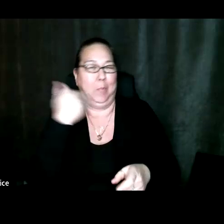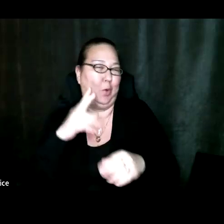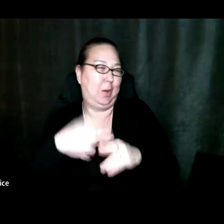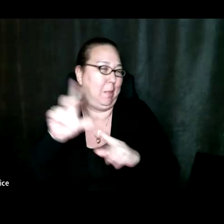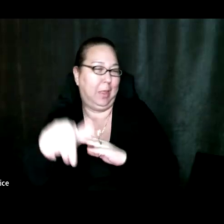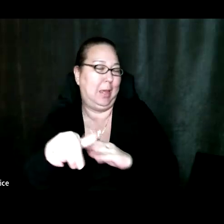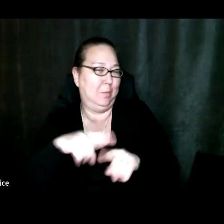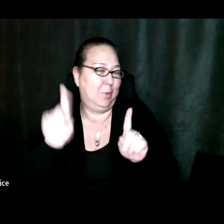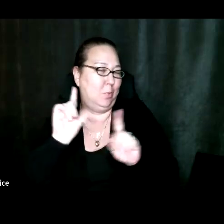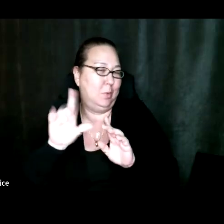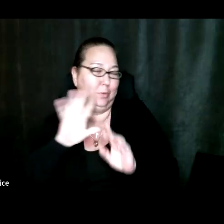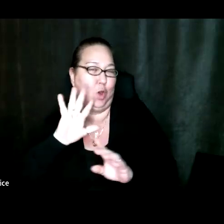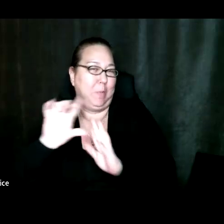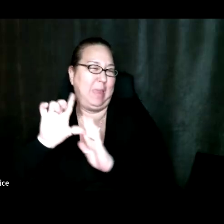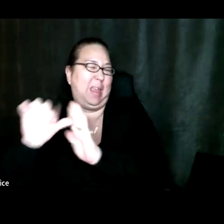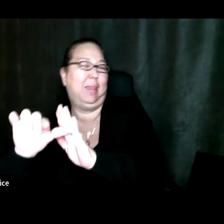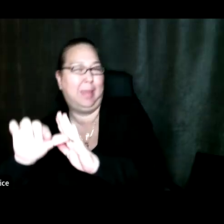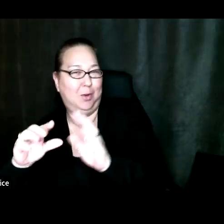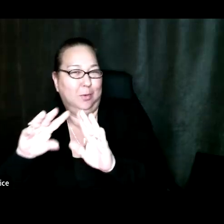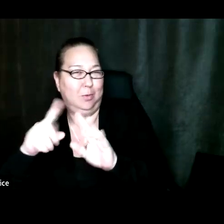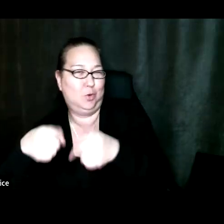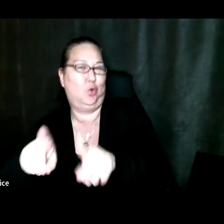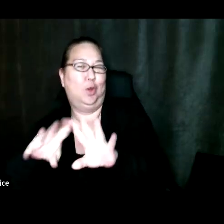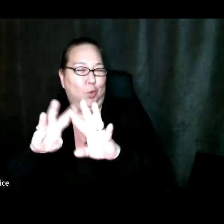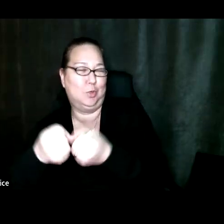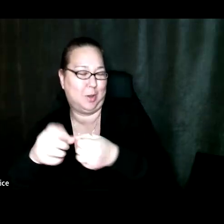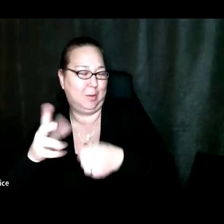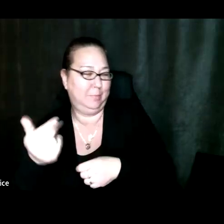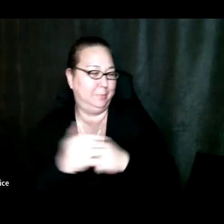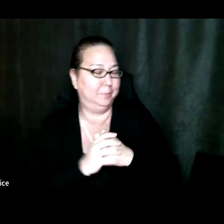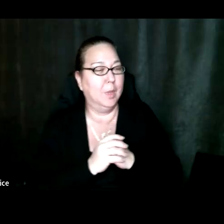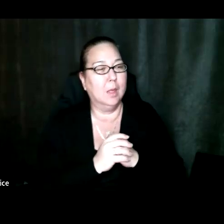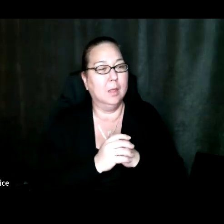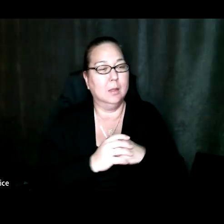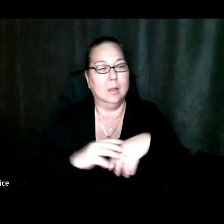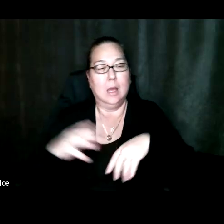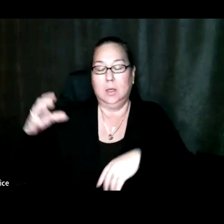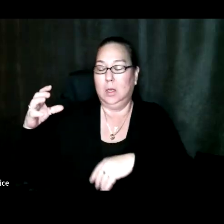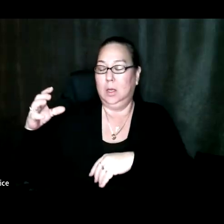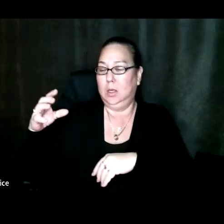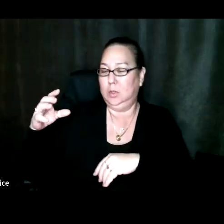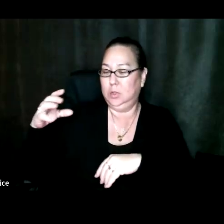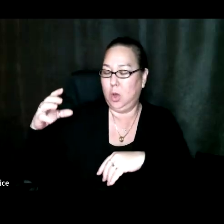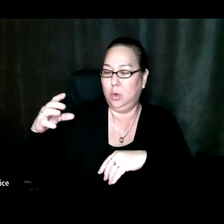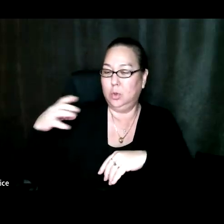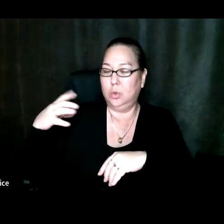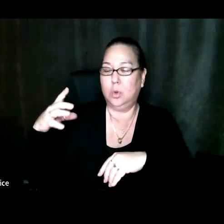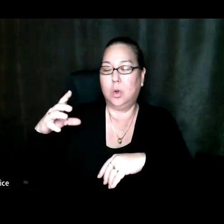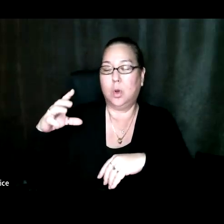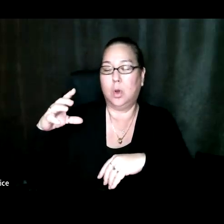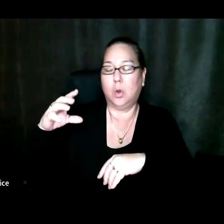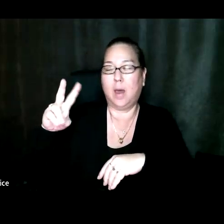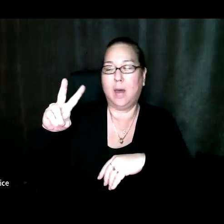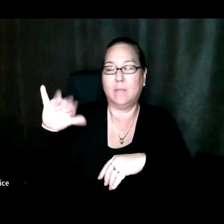thought process just a little bit farther, because from a general fund viewpoint, yes, a base BPS budget, you can say they're